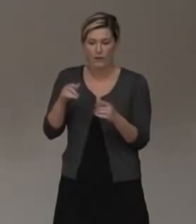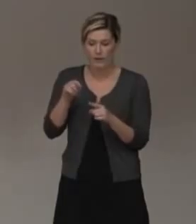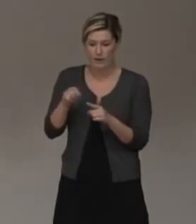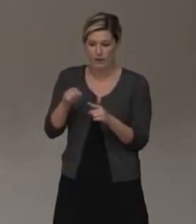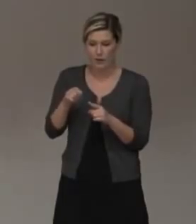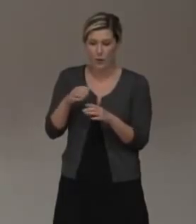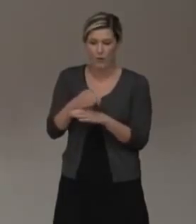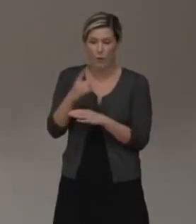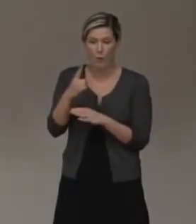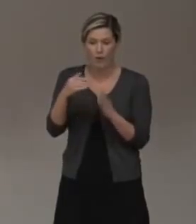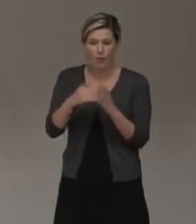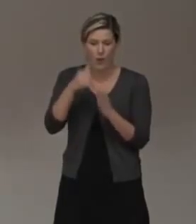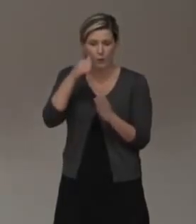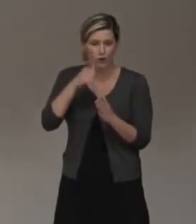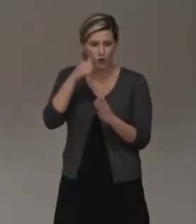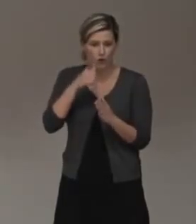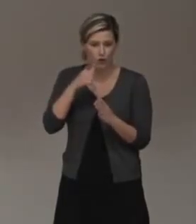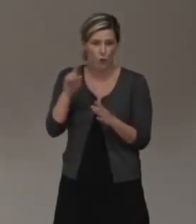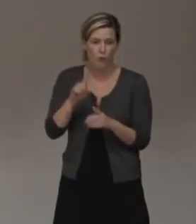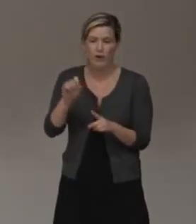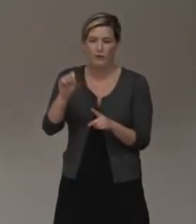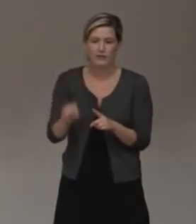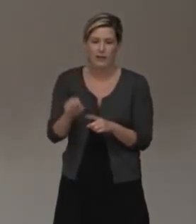1,000 girls in South Sudan.